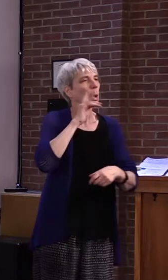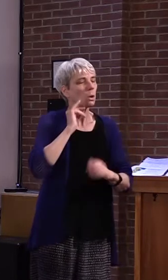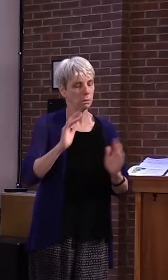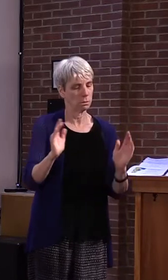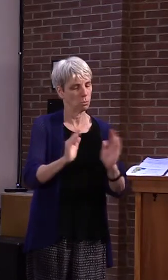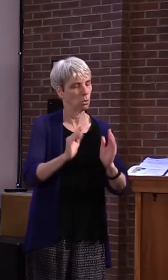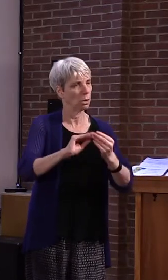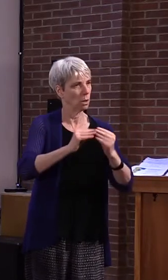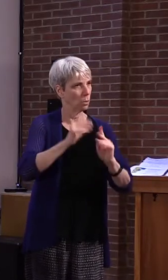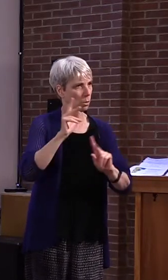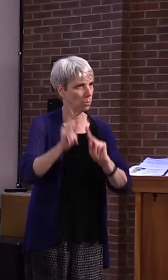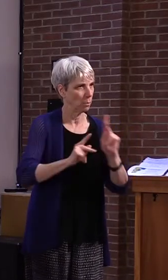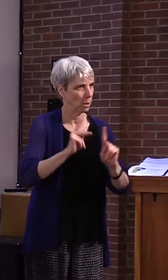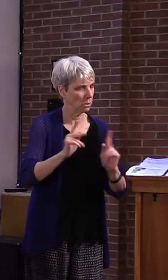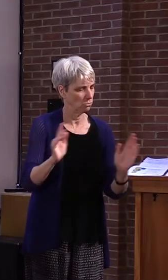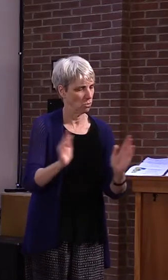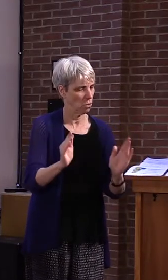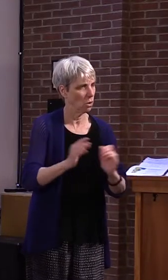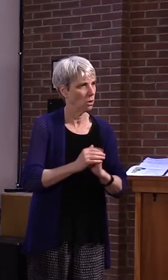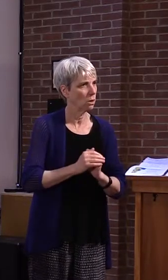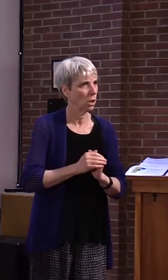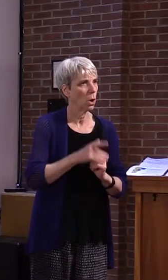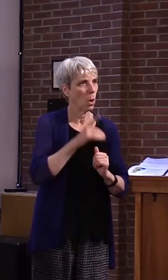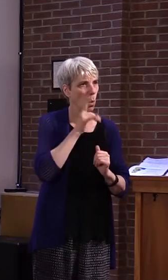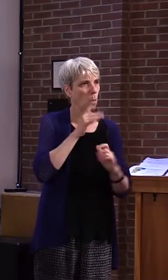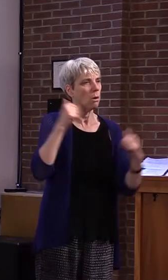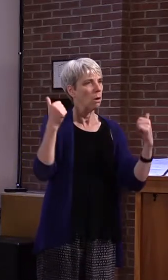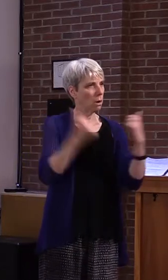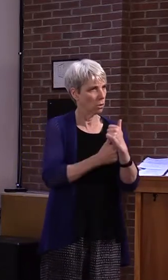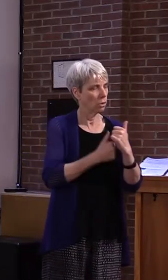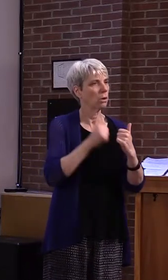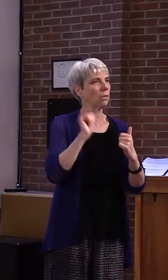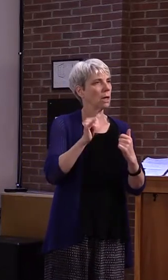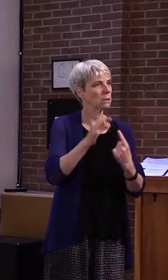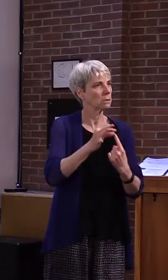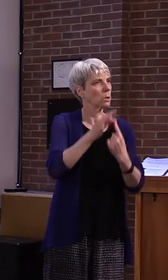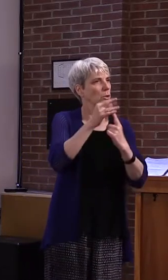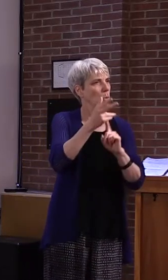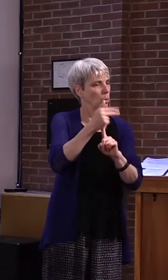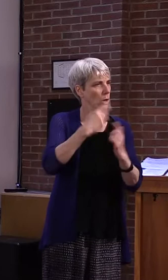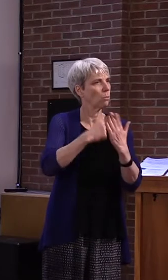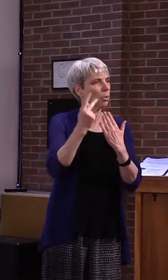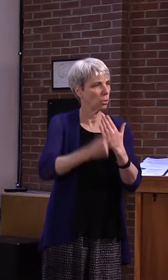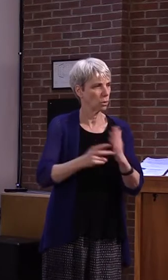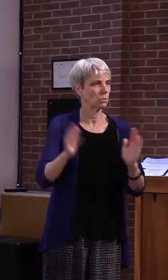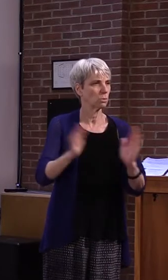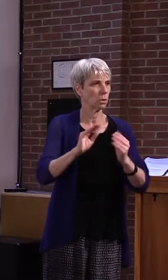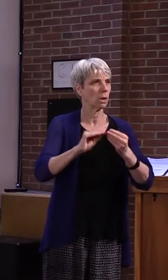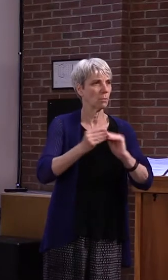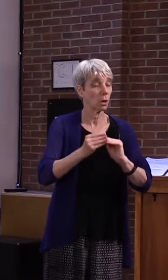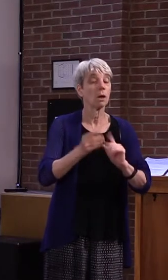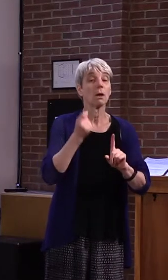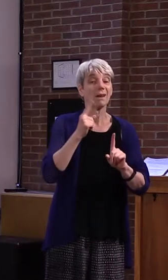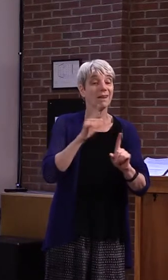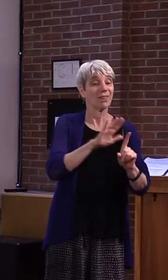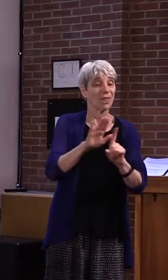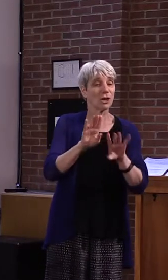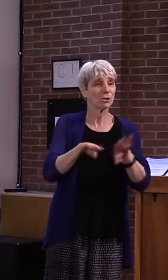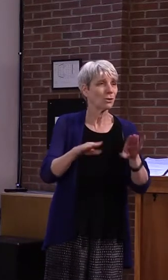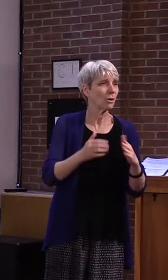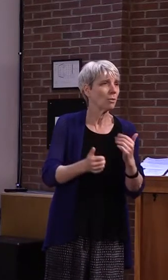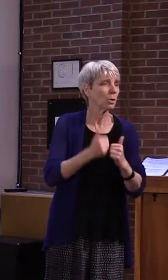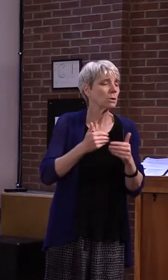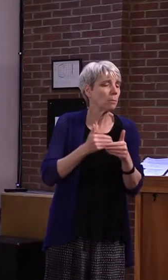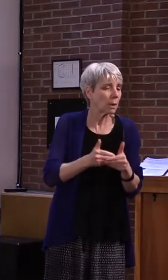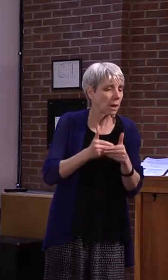group of people in this program, in that community, and the kids are from infant